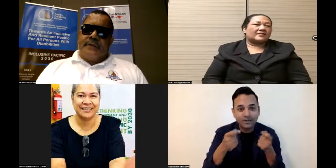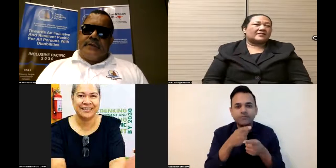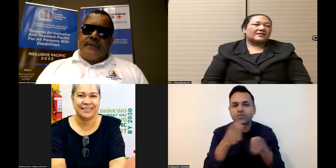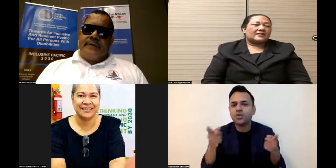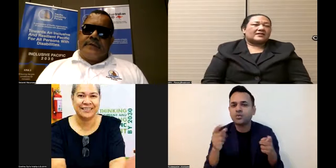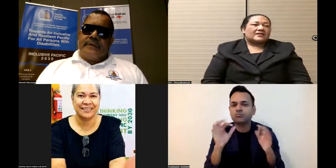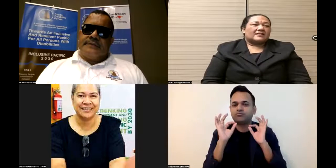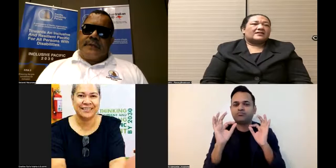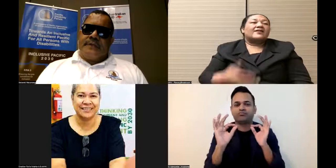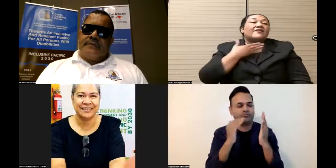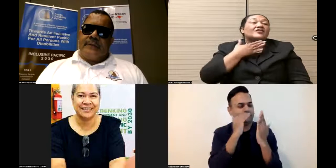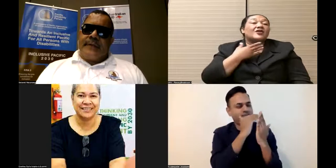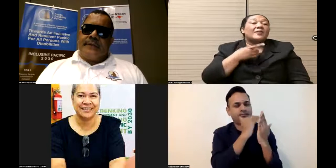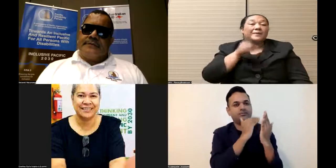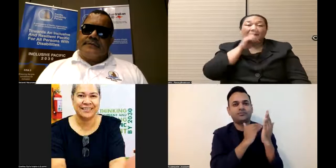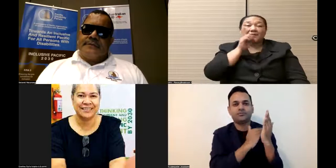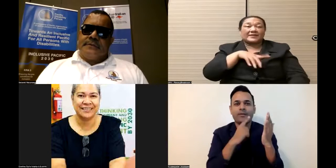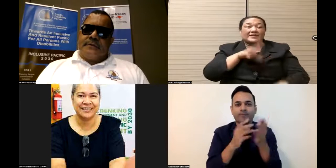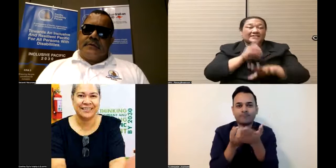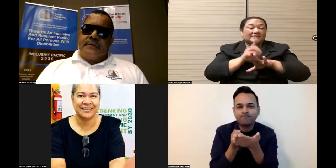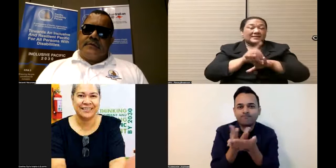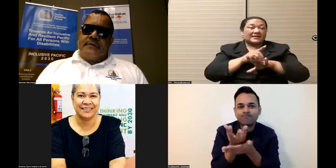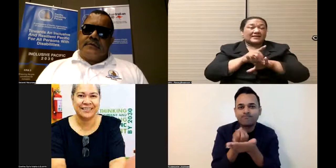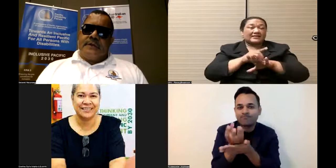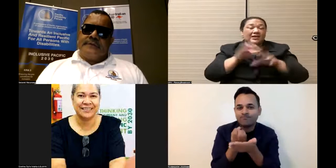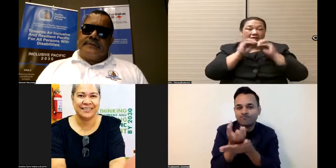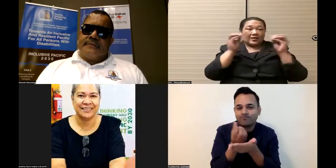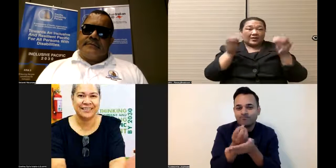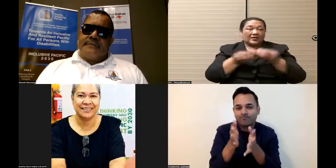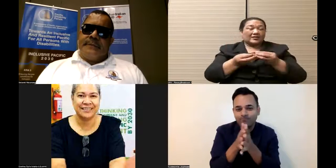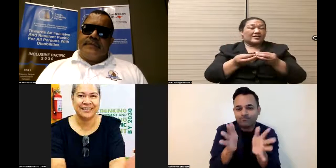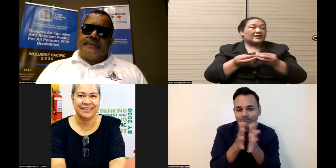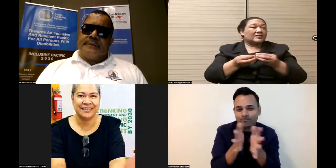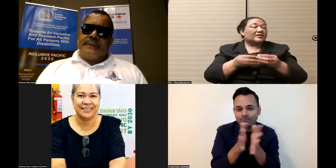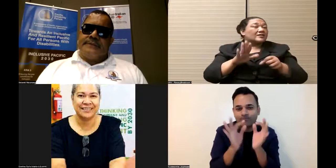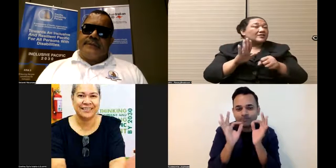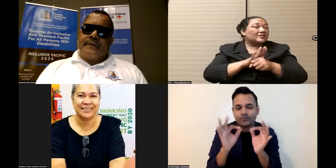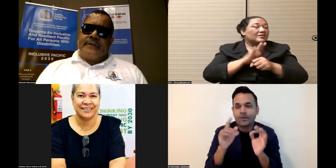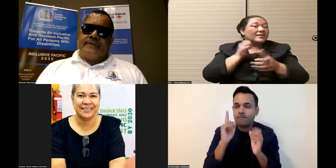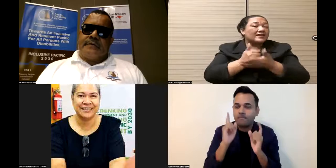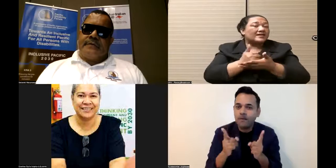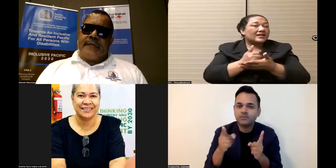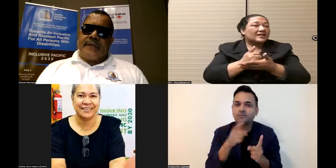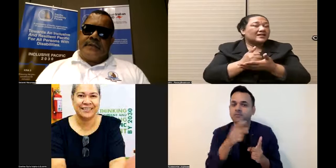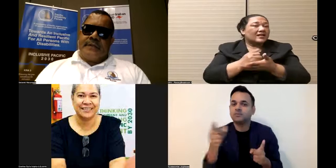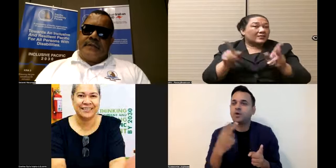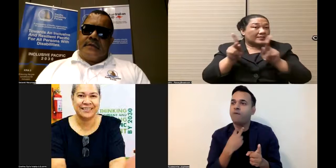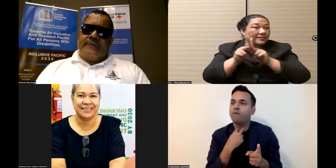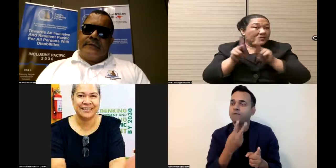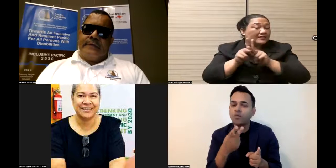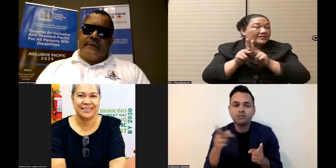organizations. And we can extend that to our partners on what is it, disability inclusion in the Pacific, what that should look